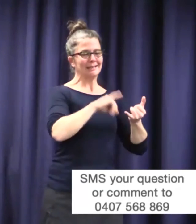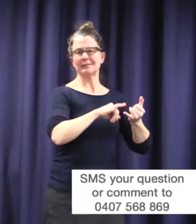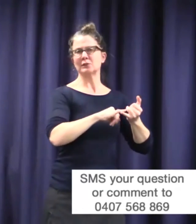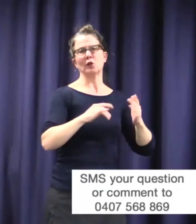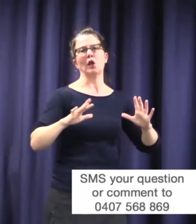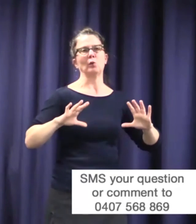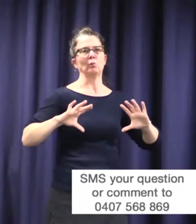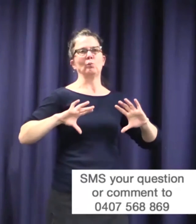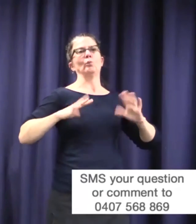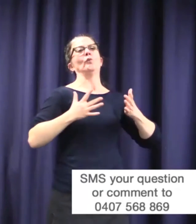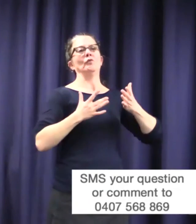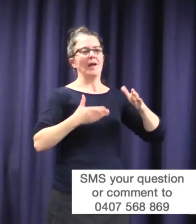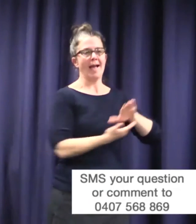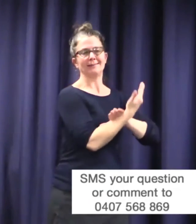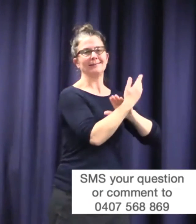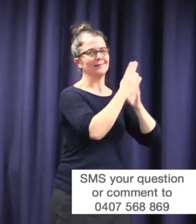NDIS, just as NABS is.